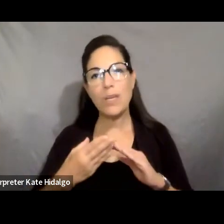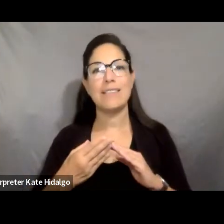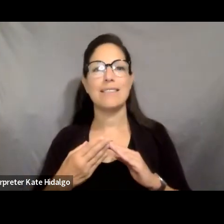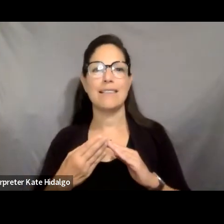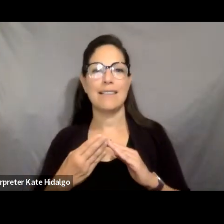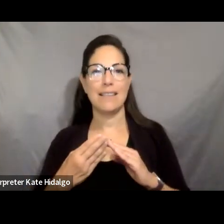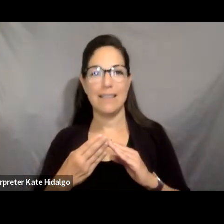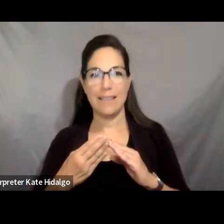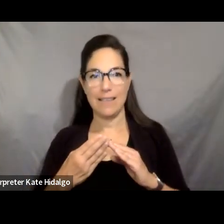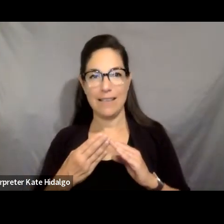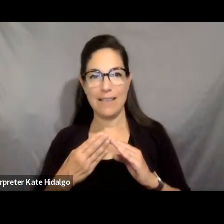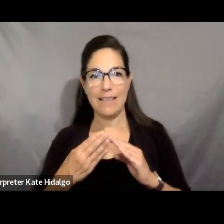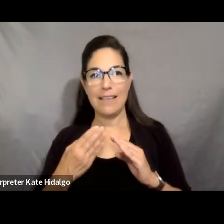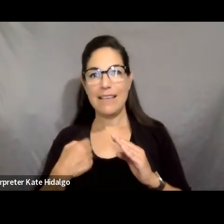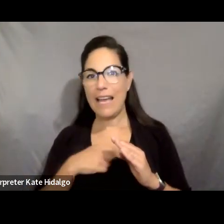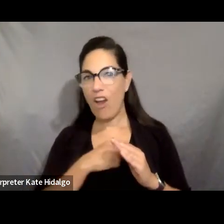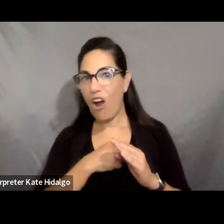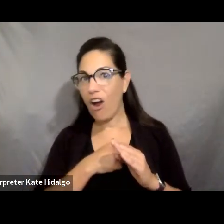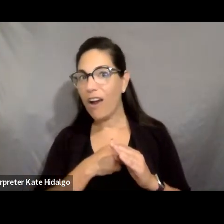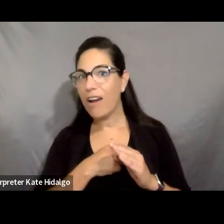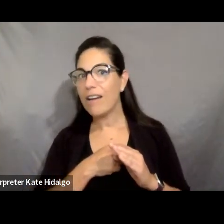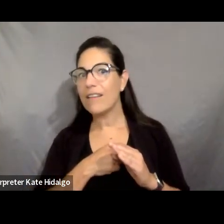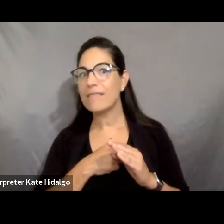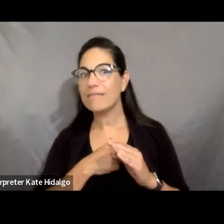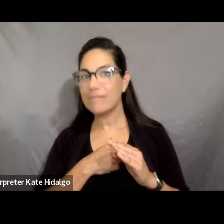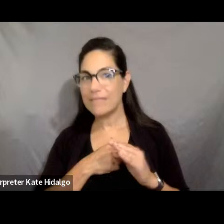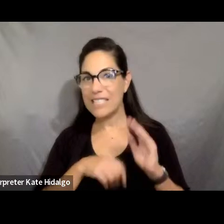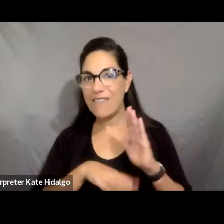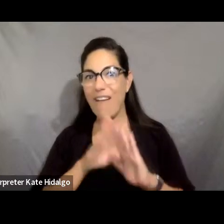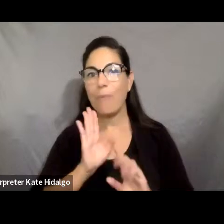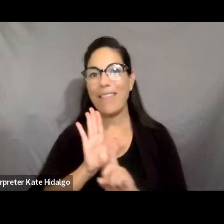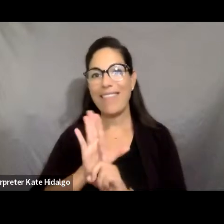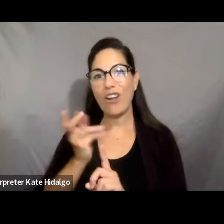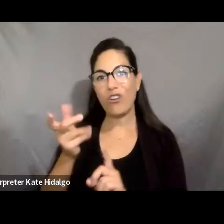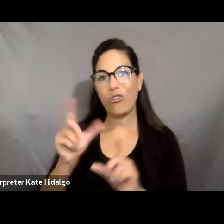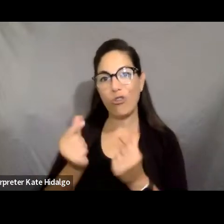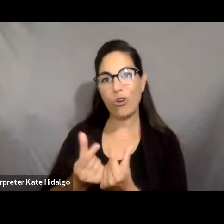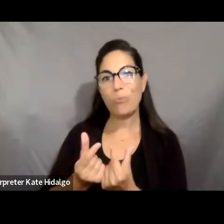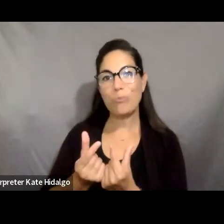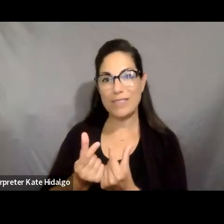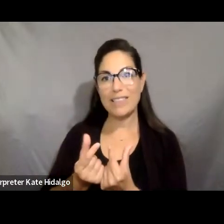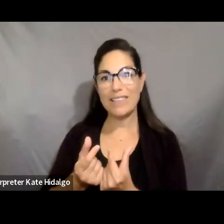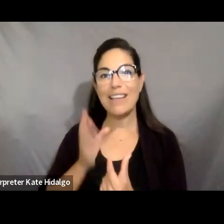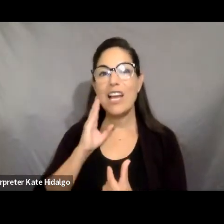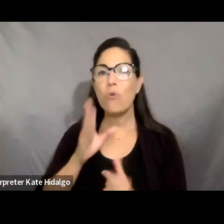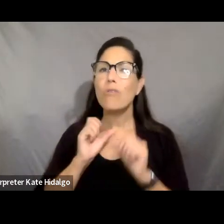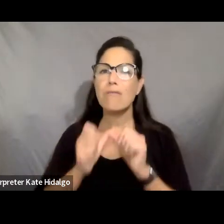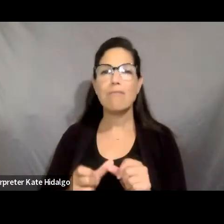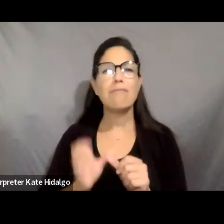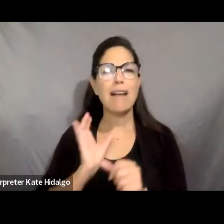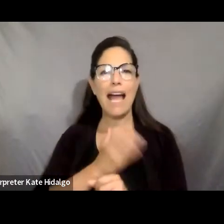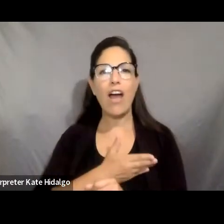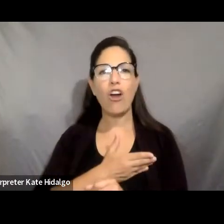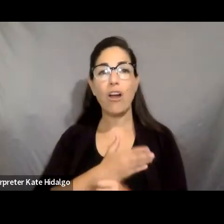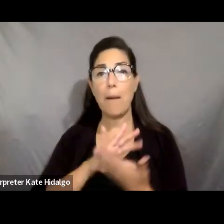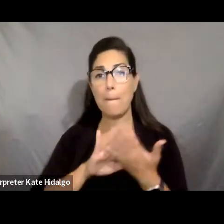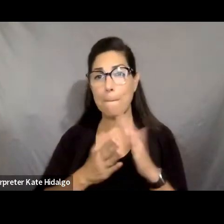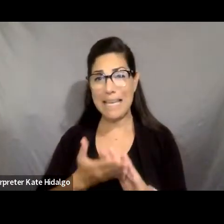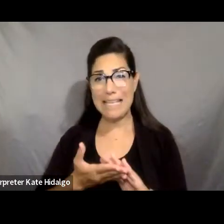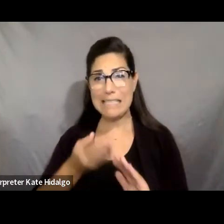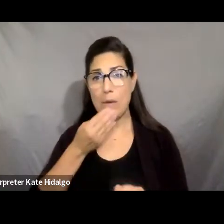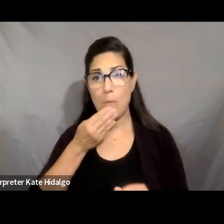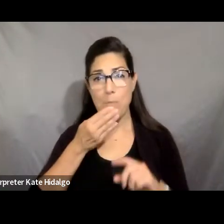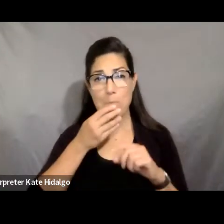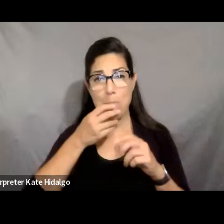our Empowerment Through Action program is developing their groups. We will continue our Peace Pantry. We feed over